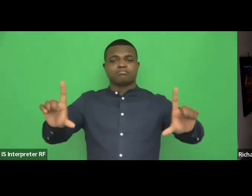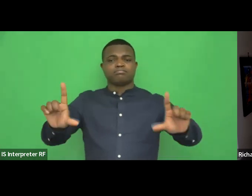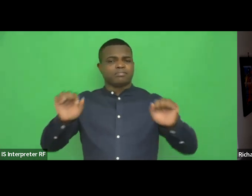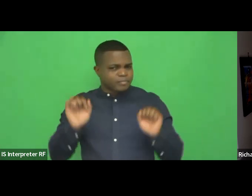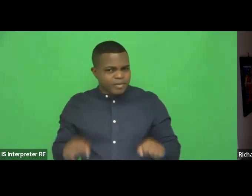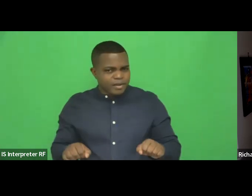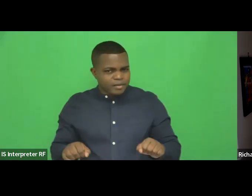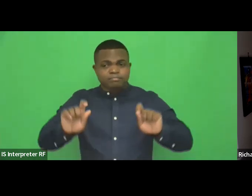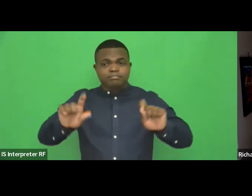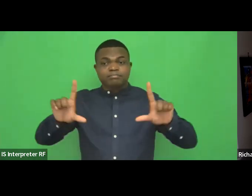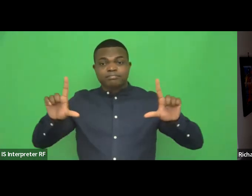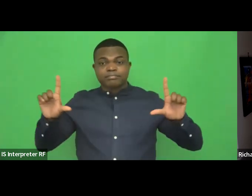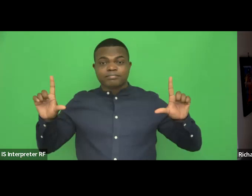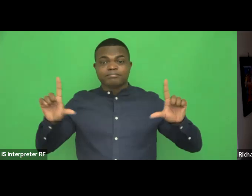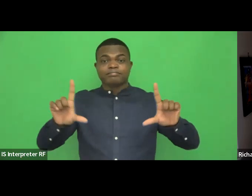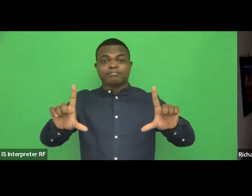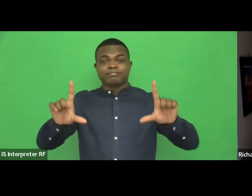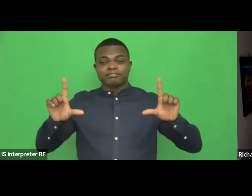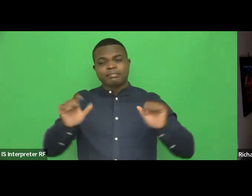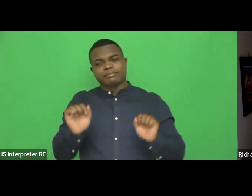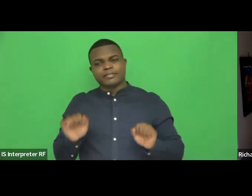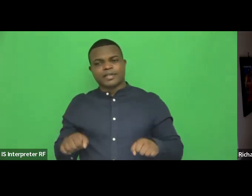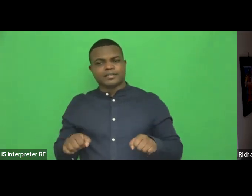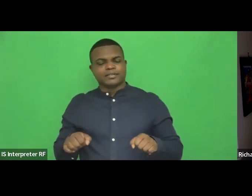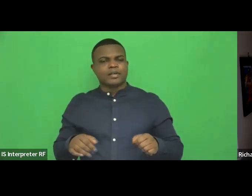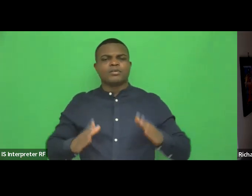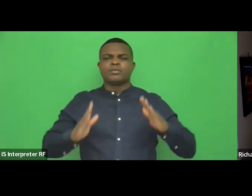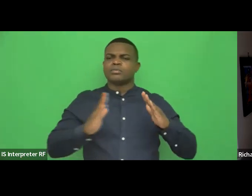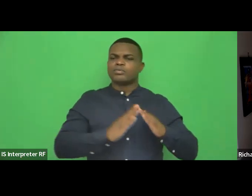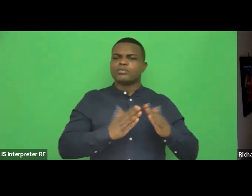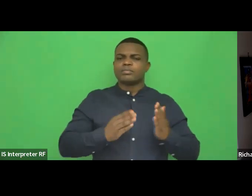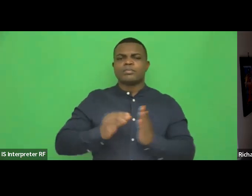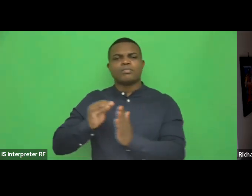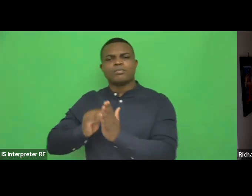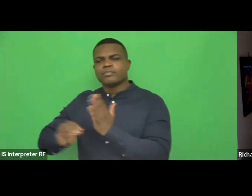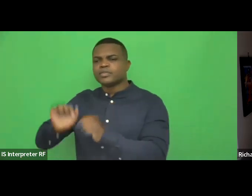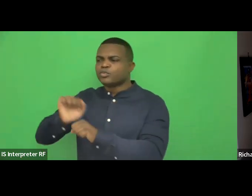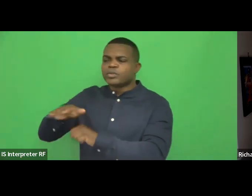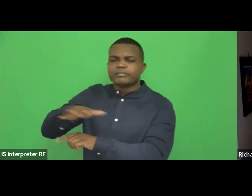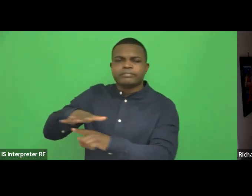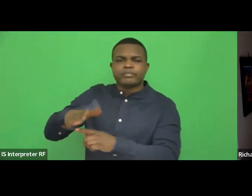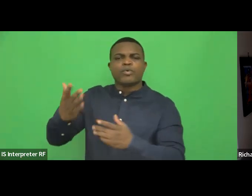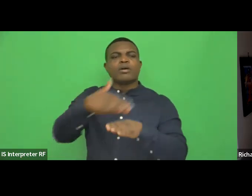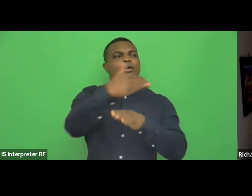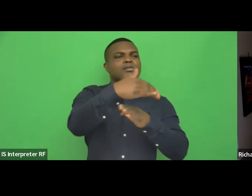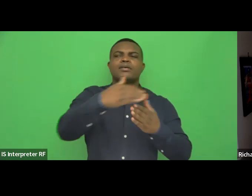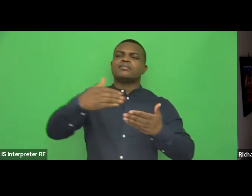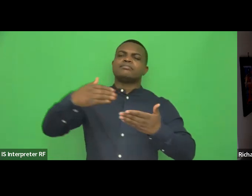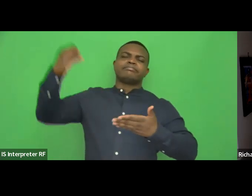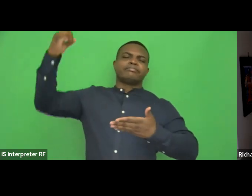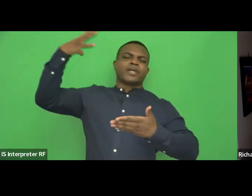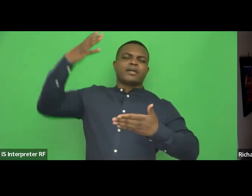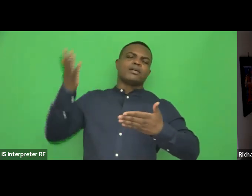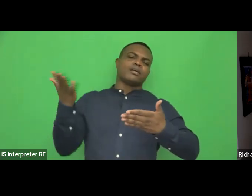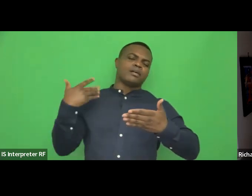down. People with print disabilities rely on these visual adjustments to make reading accessible, but with digital reading